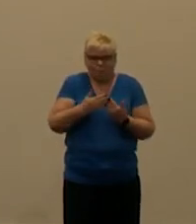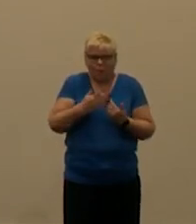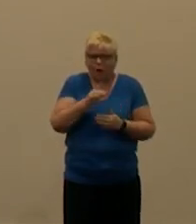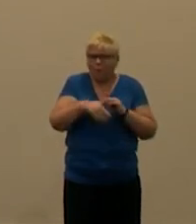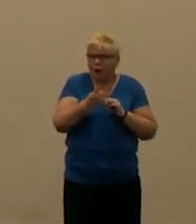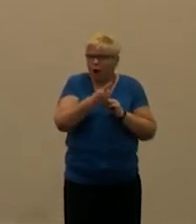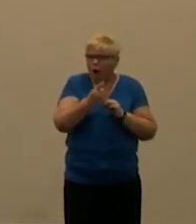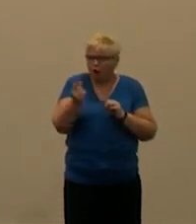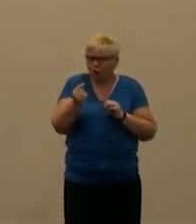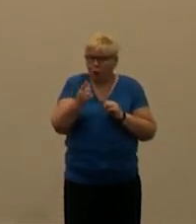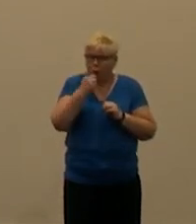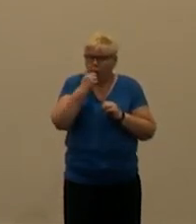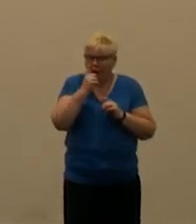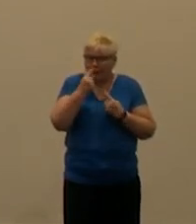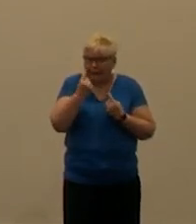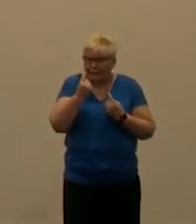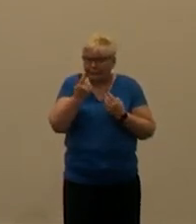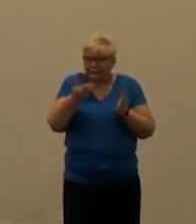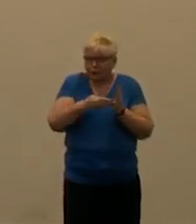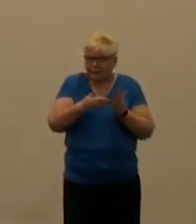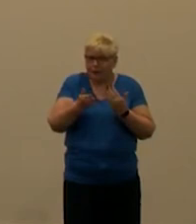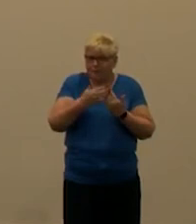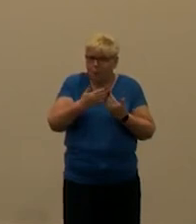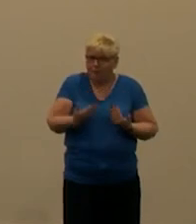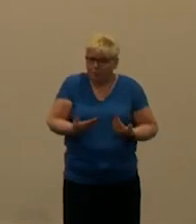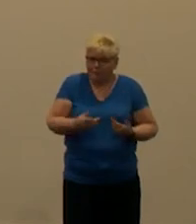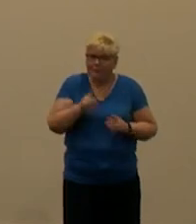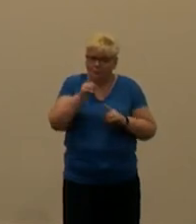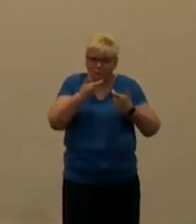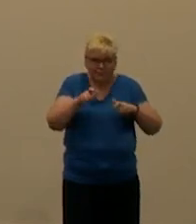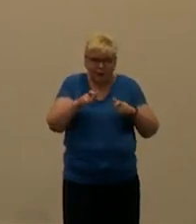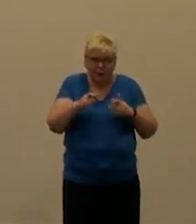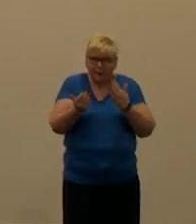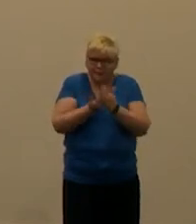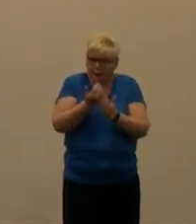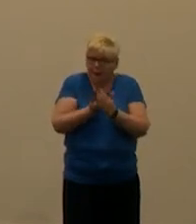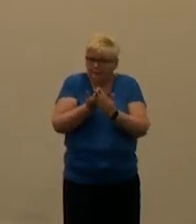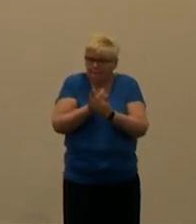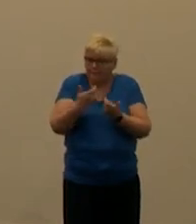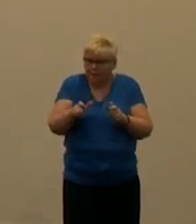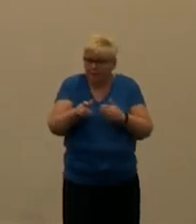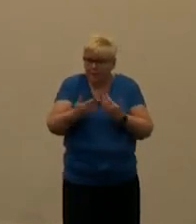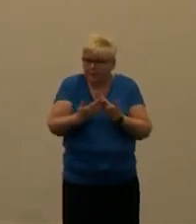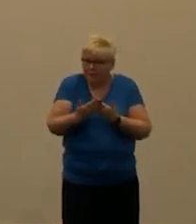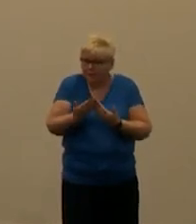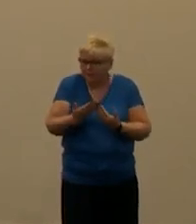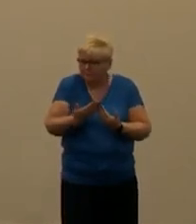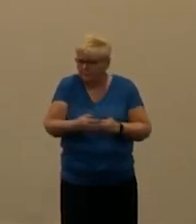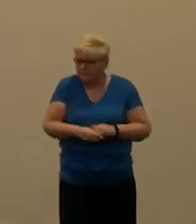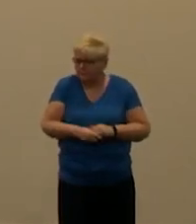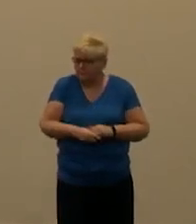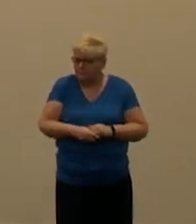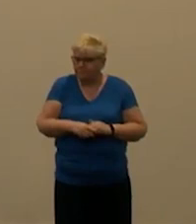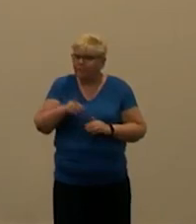connection. You cannot connect more branch offices or more connections together. In this case, we